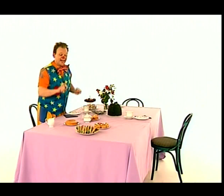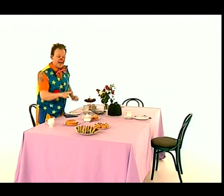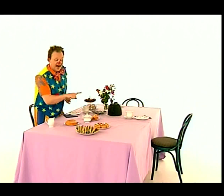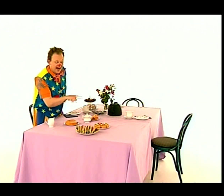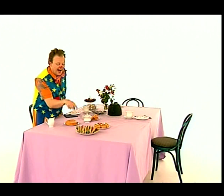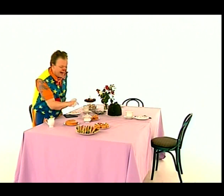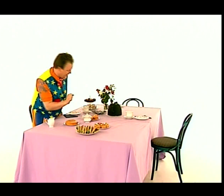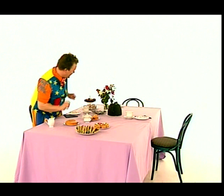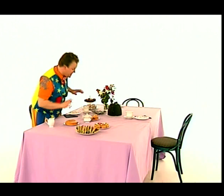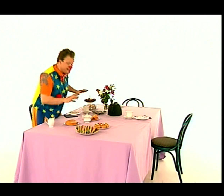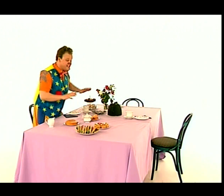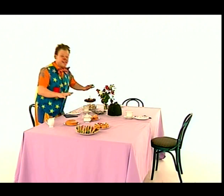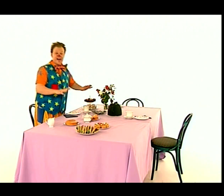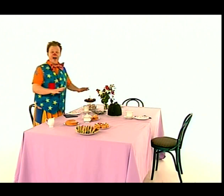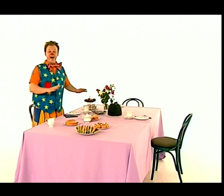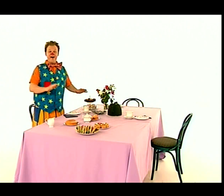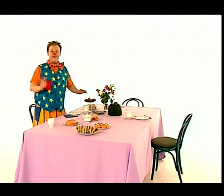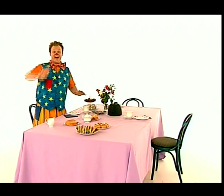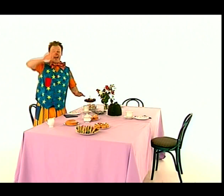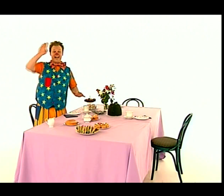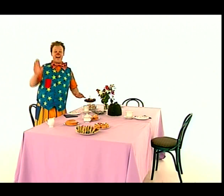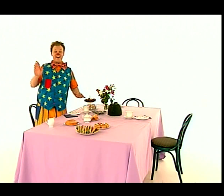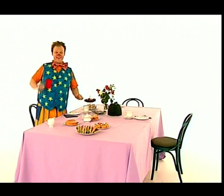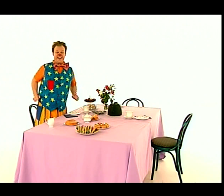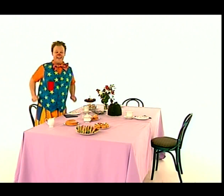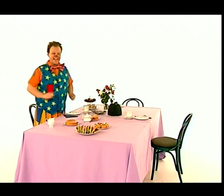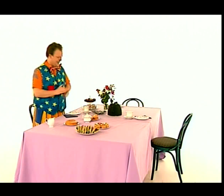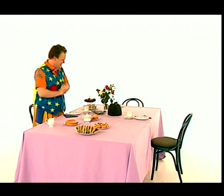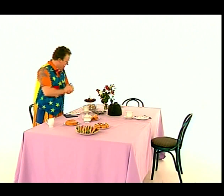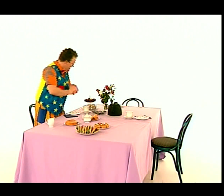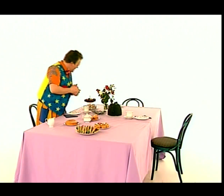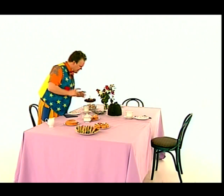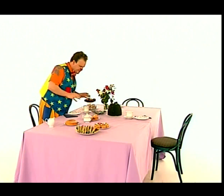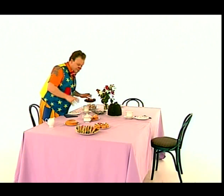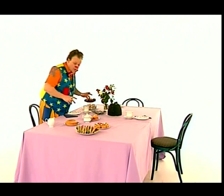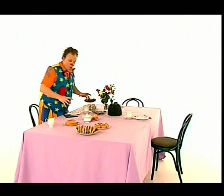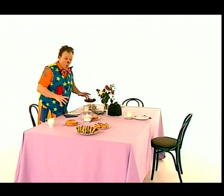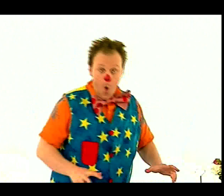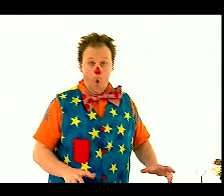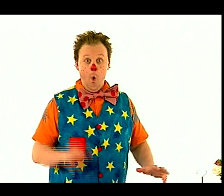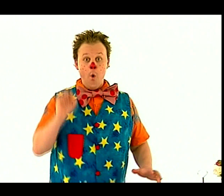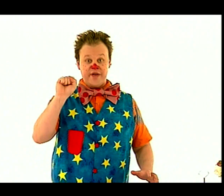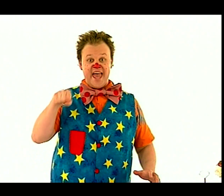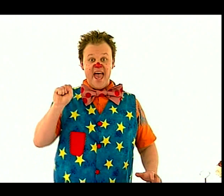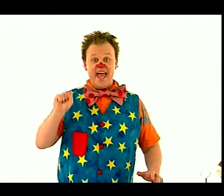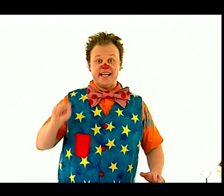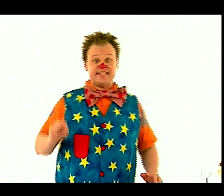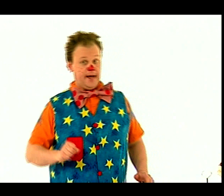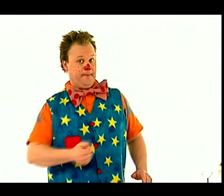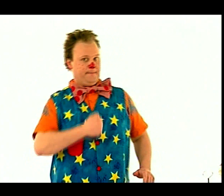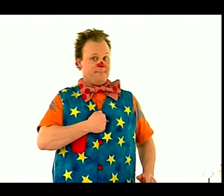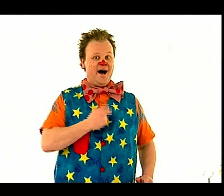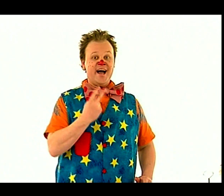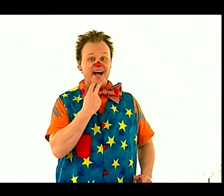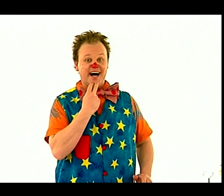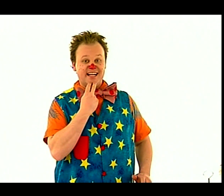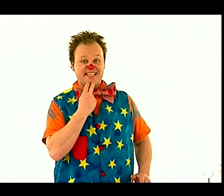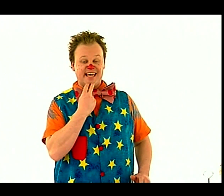Tumble. Hello, Mr. Tumble. Oh, hello. You look very busy. Oh, yes. My aunties